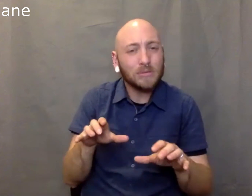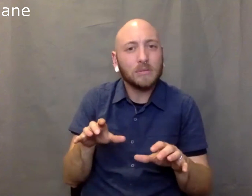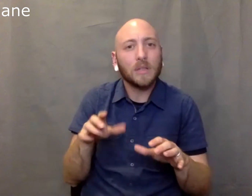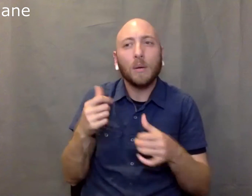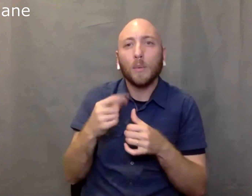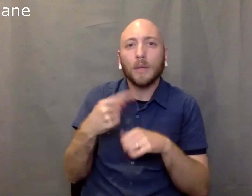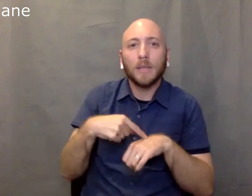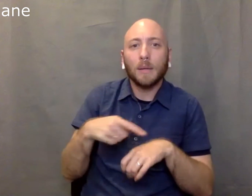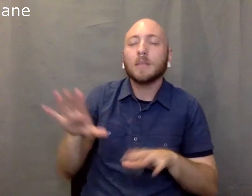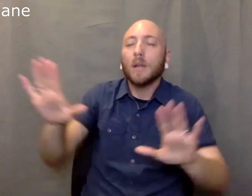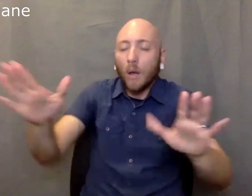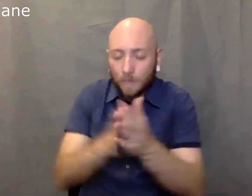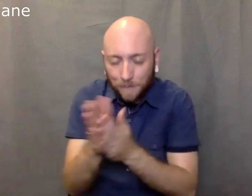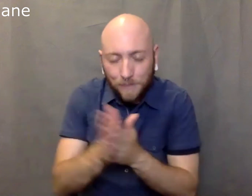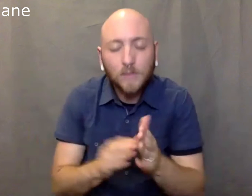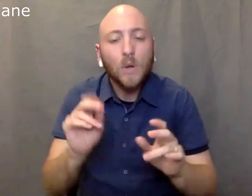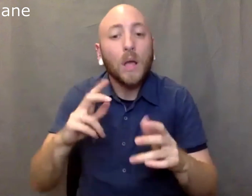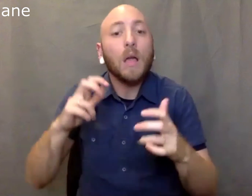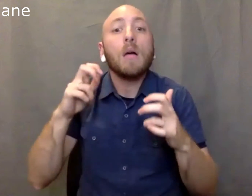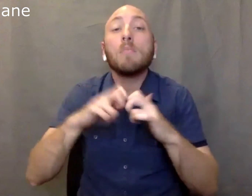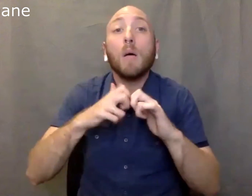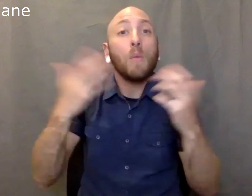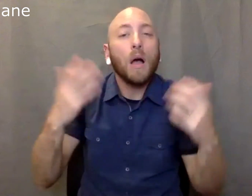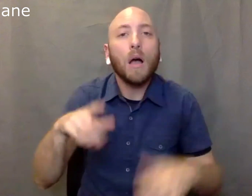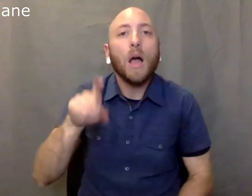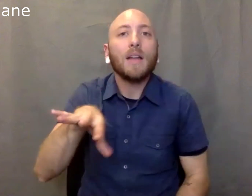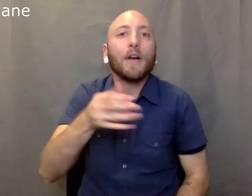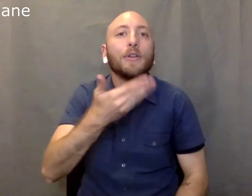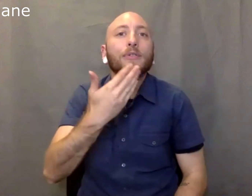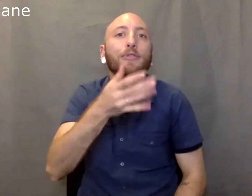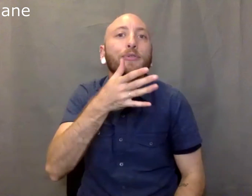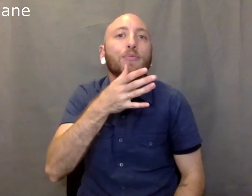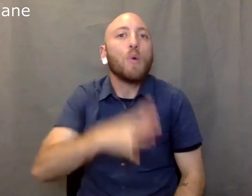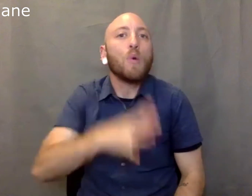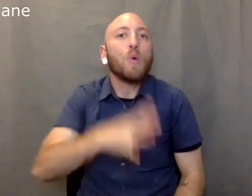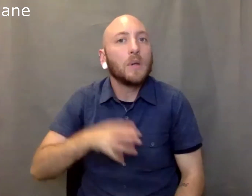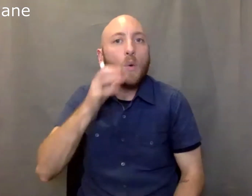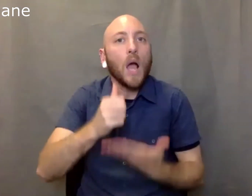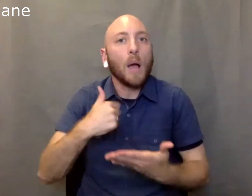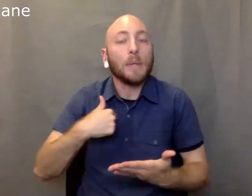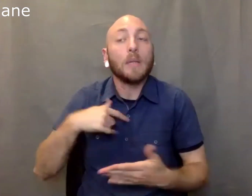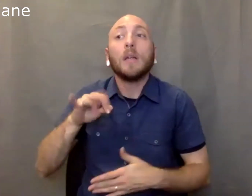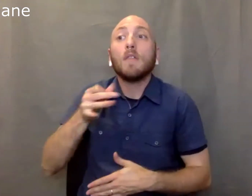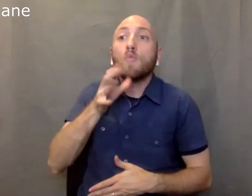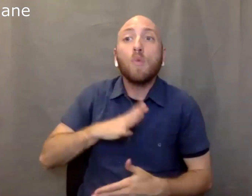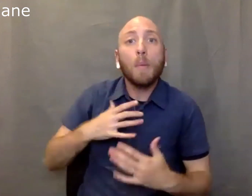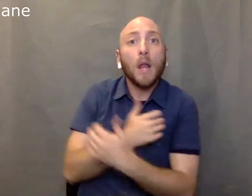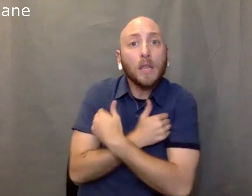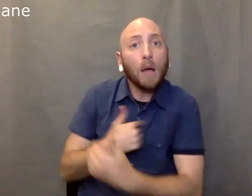find a girl that like can love me, and like I'll be a good guy. I'll just be a good guy if she loves me. And lo and behold, I